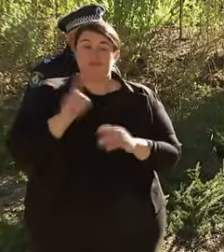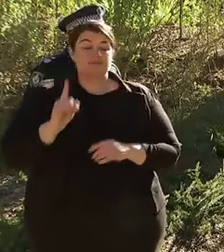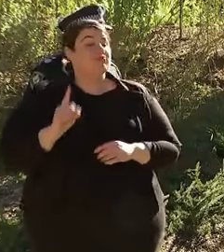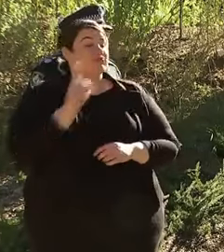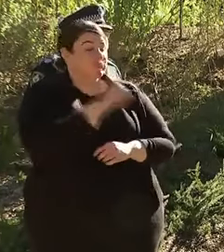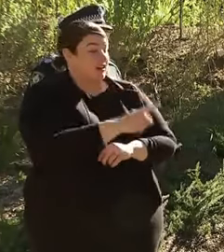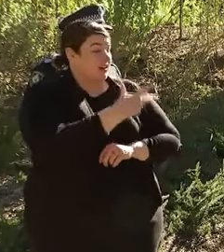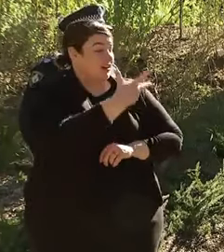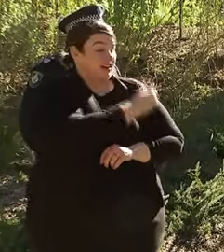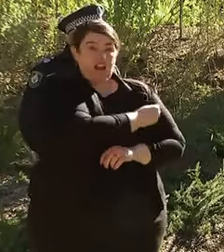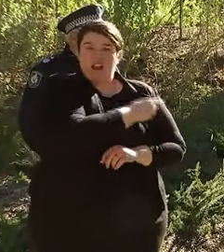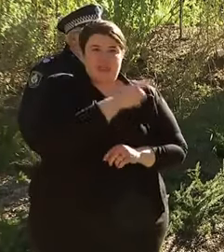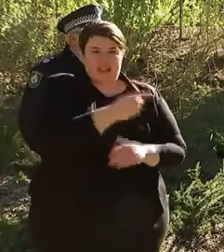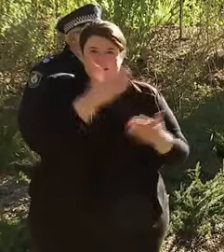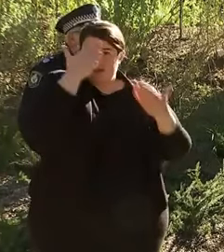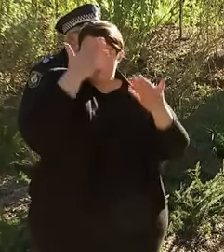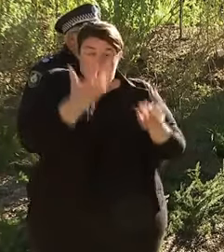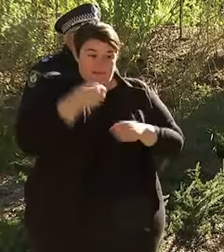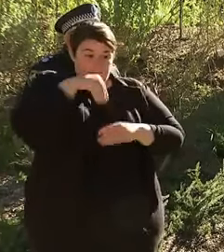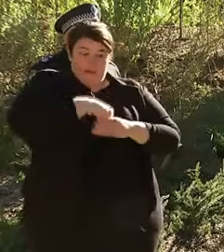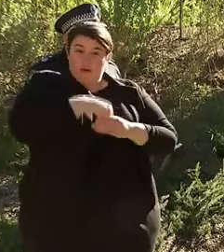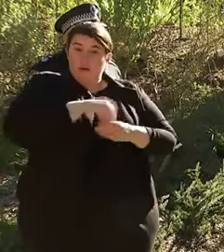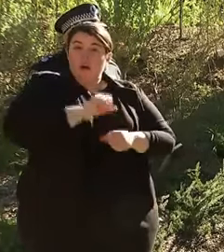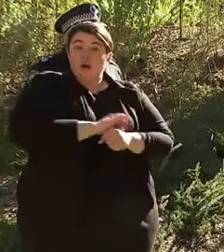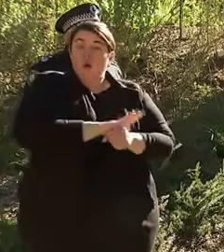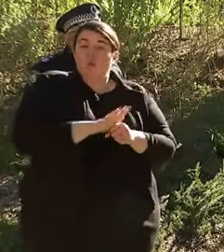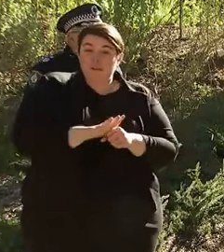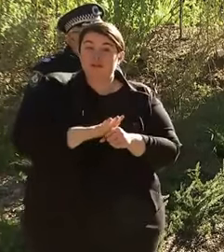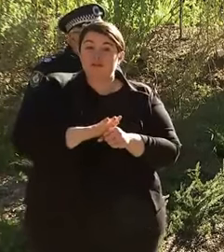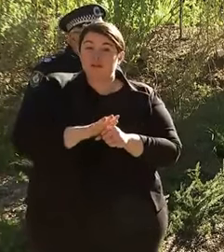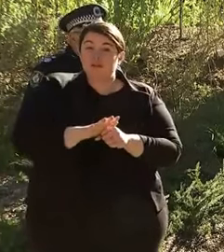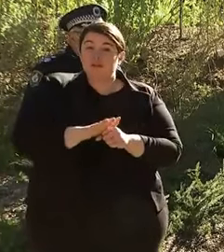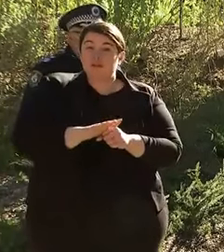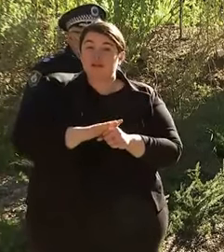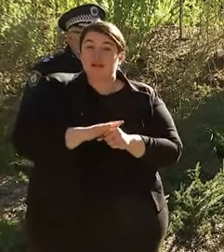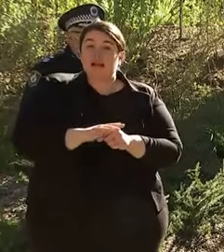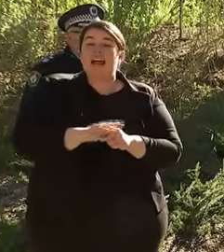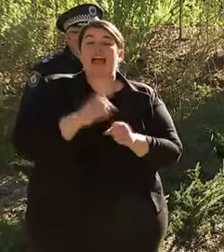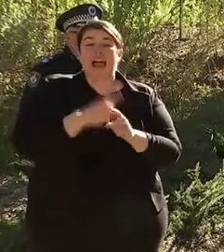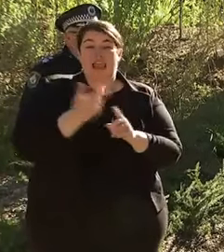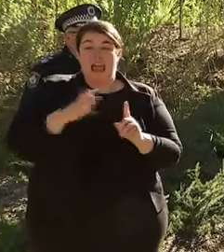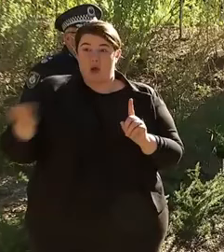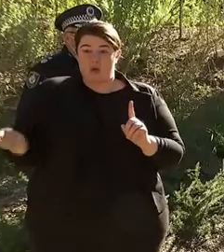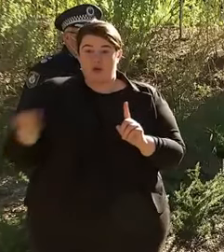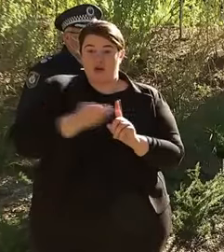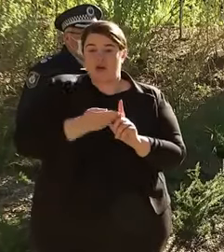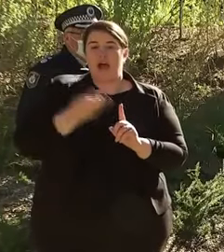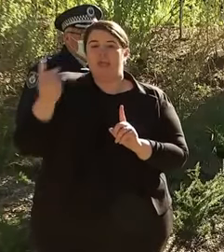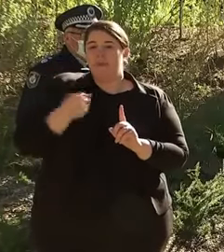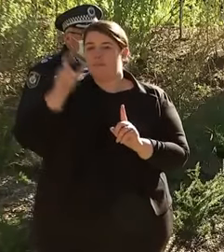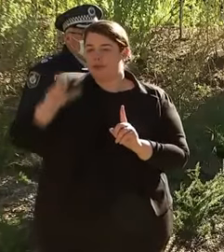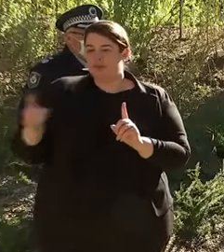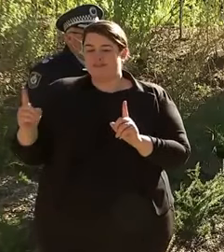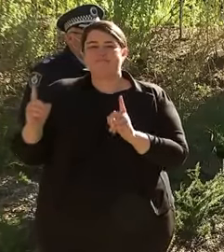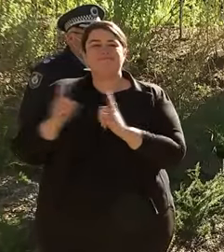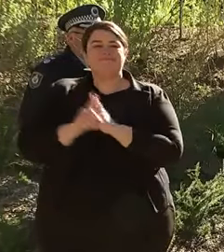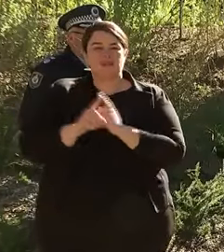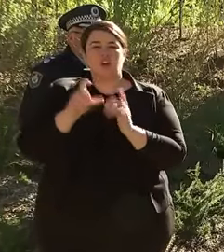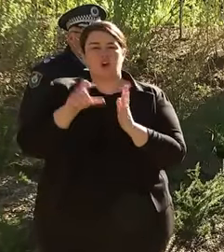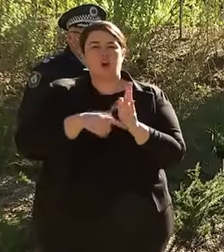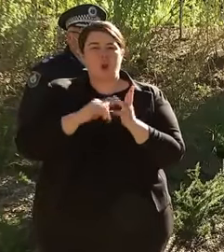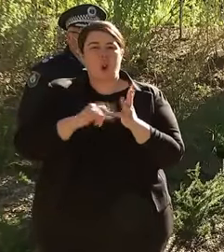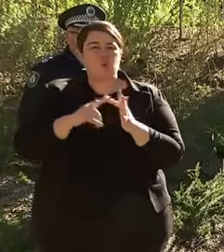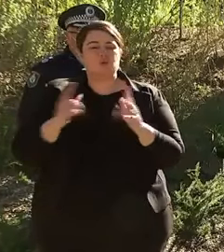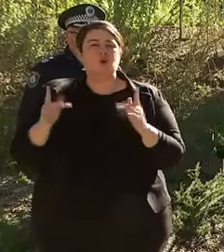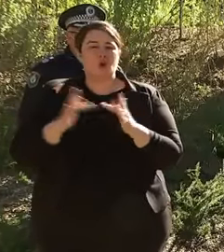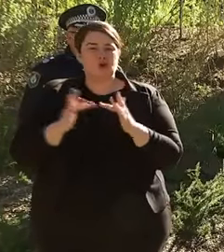were positive, and they subsequently turned out to be a close contact, and they were tested a few